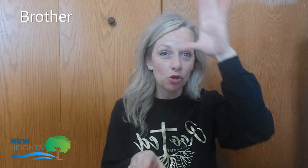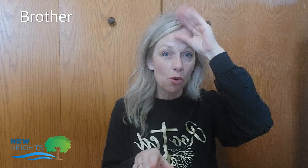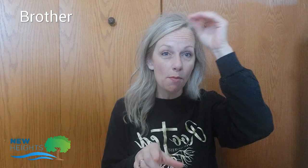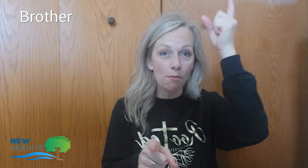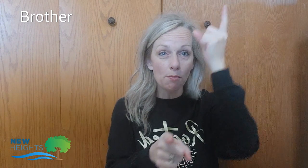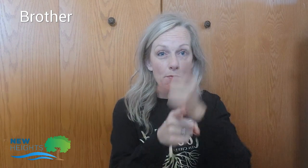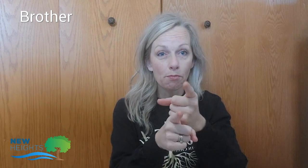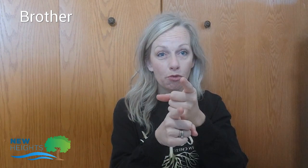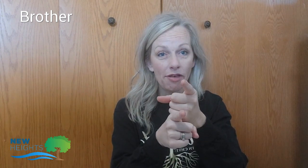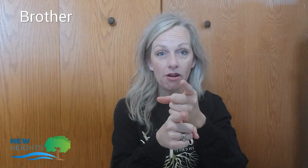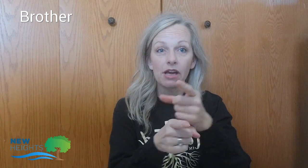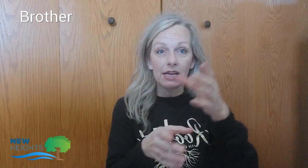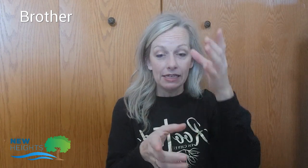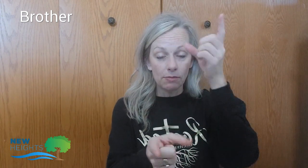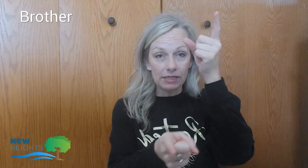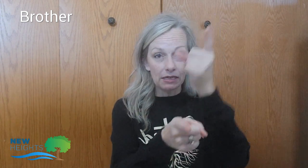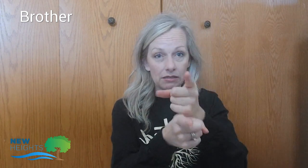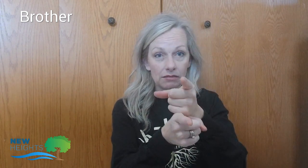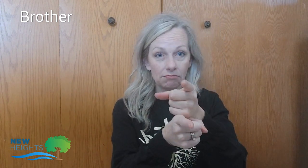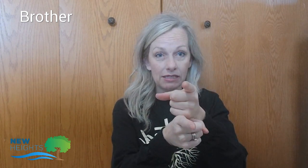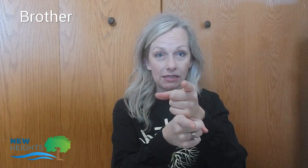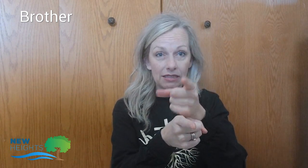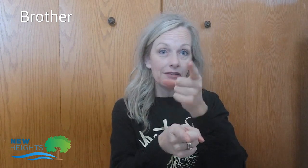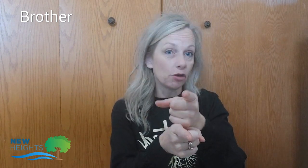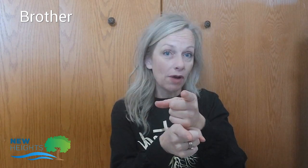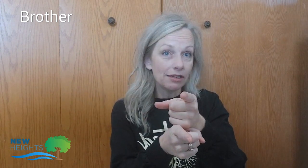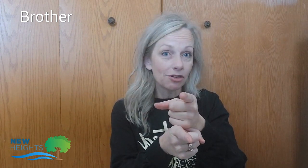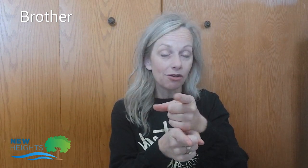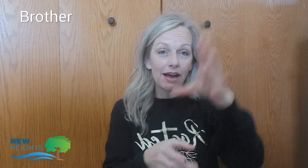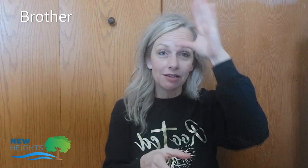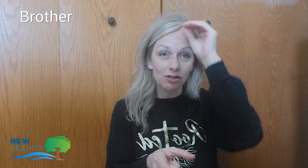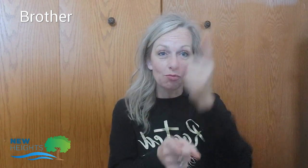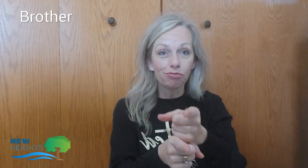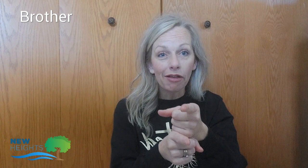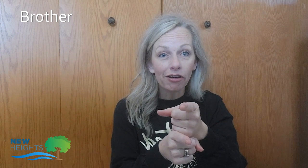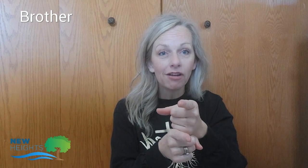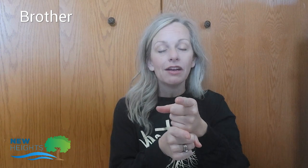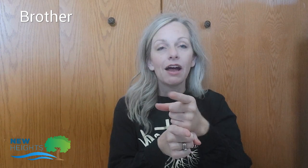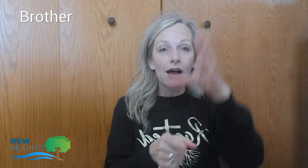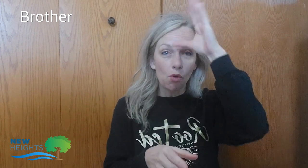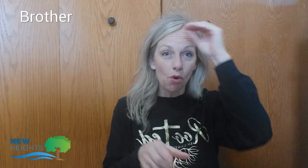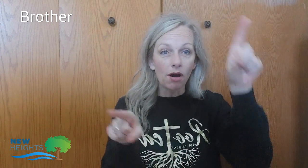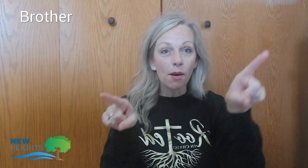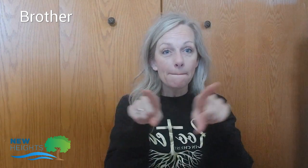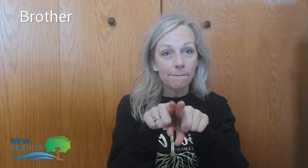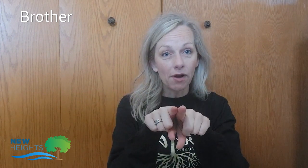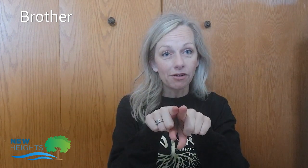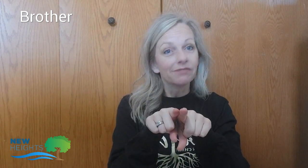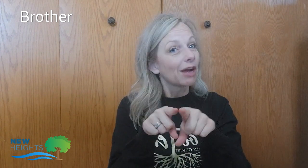do brother. It's almost like this is a sign for right or correct. So brother or brother. I want